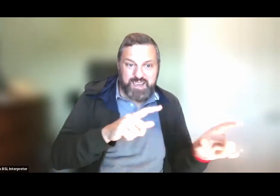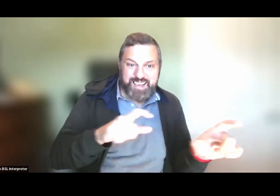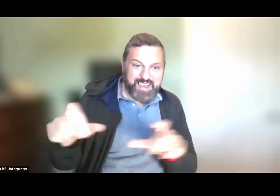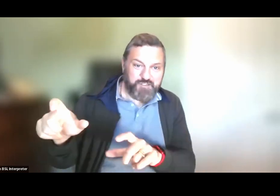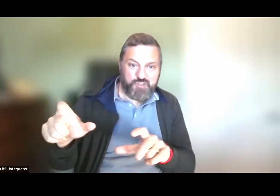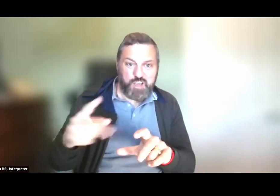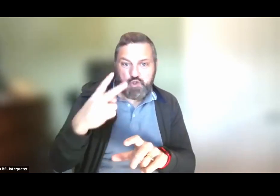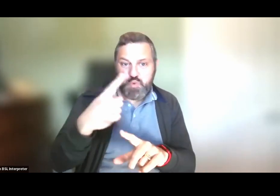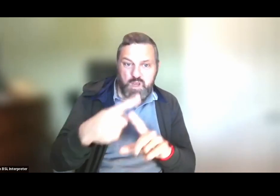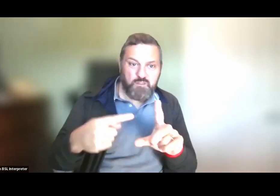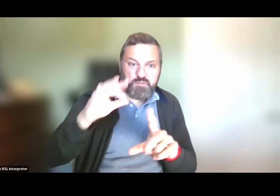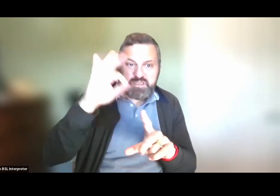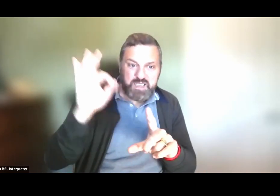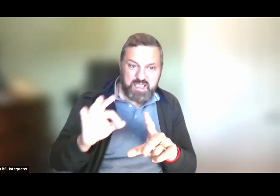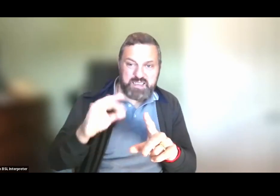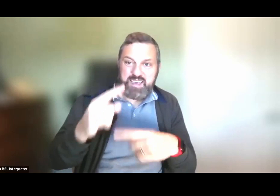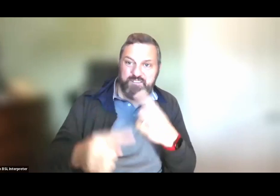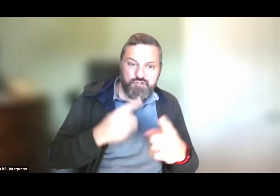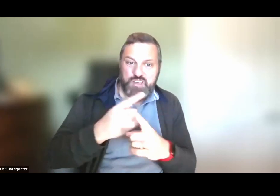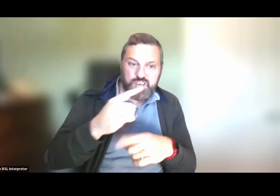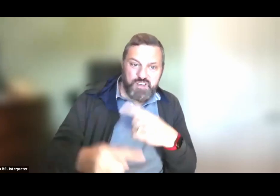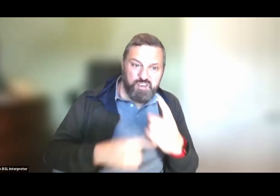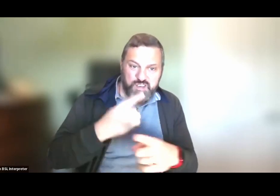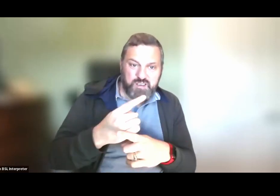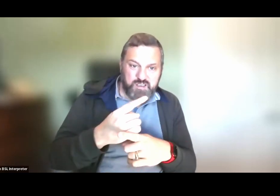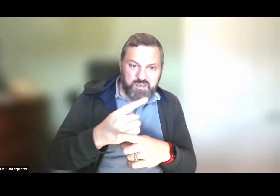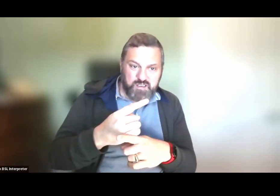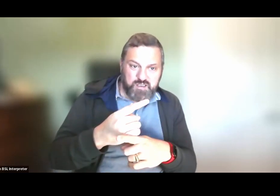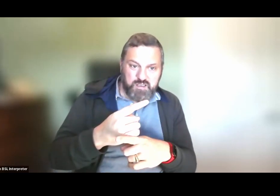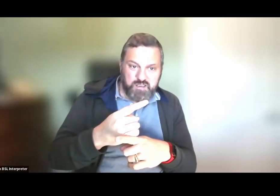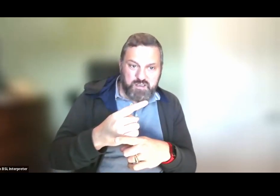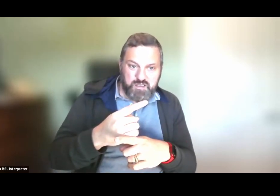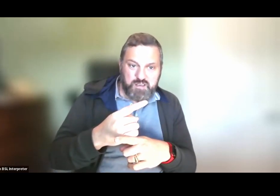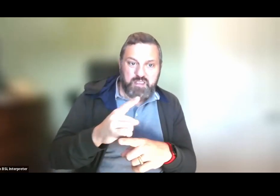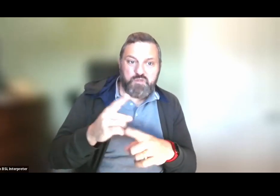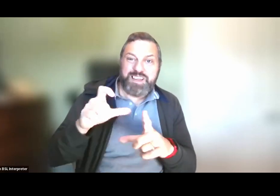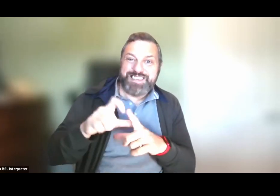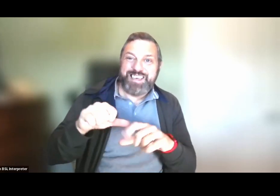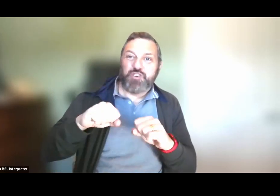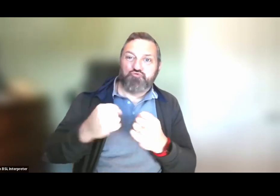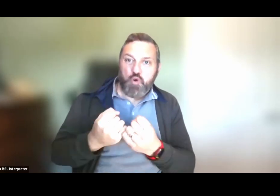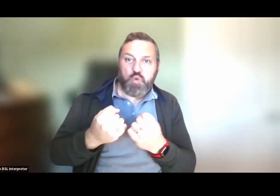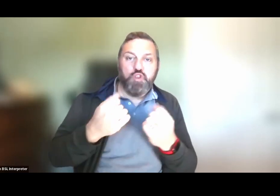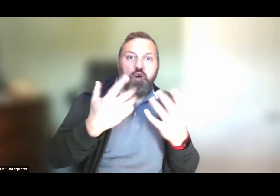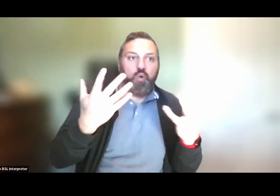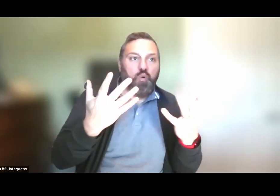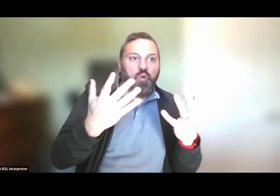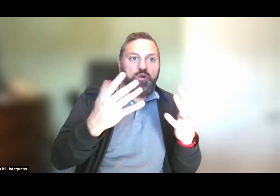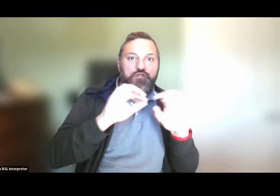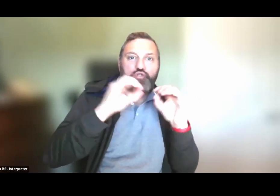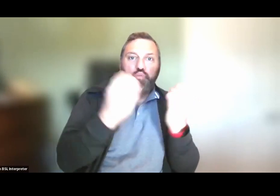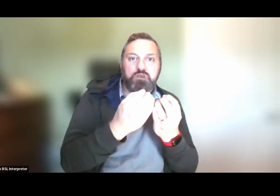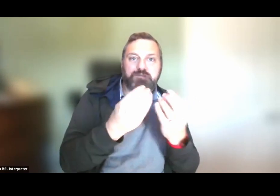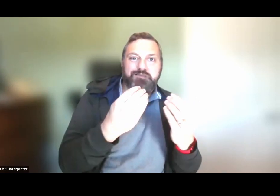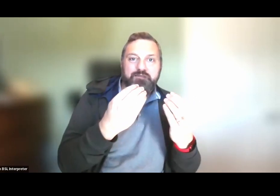on 2.5% growth every year. So this is where degrowth and Doughnut Economics deeply agree that this is what needs to transform,